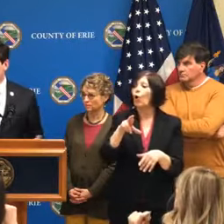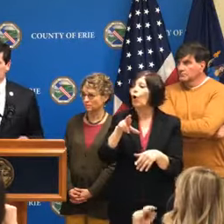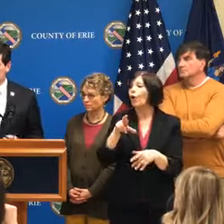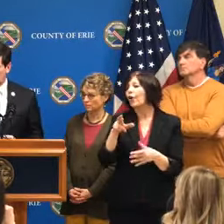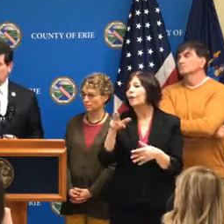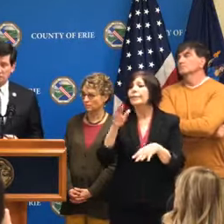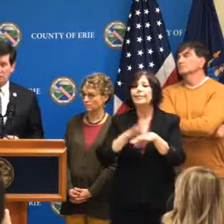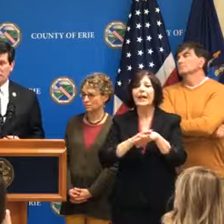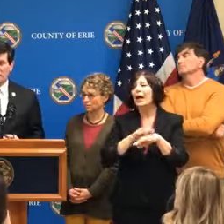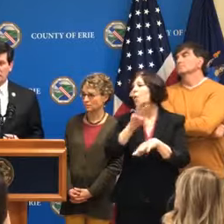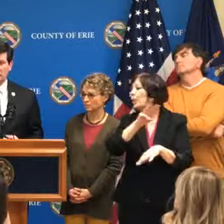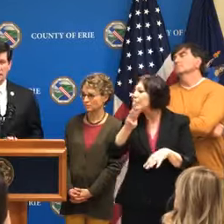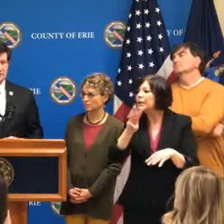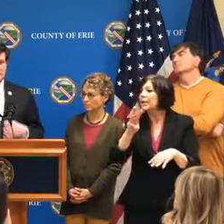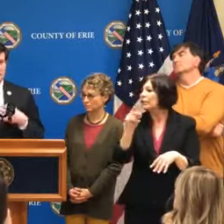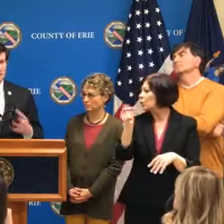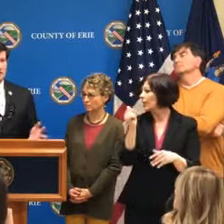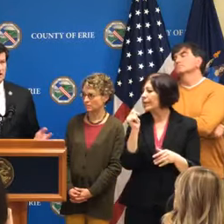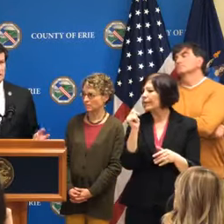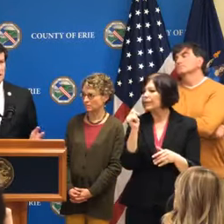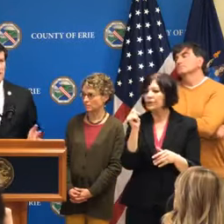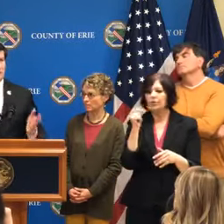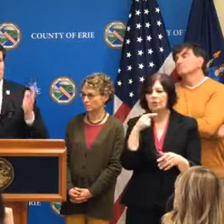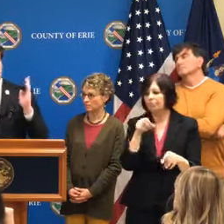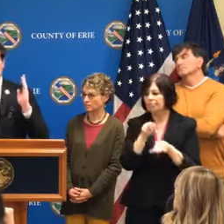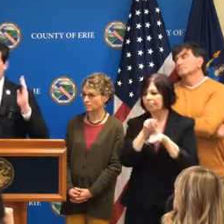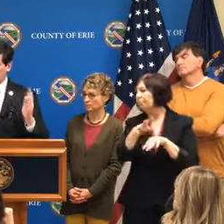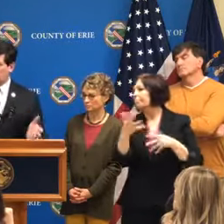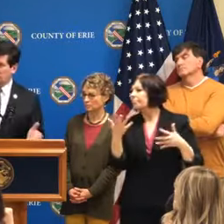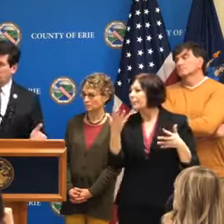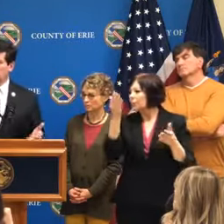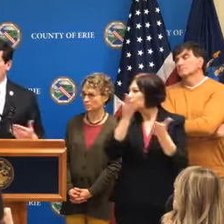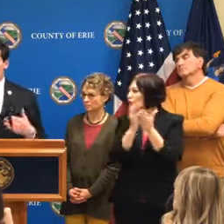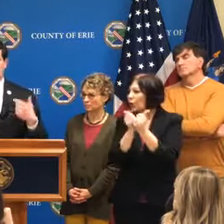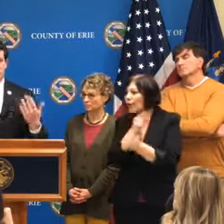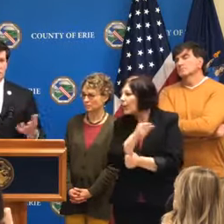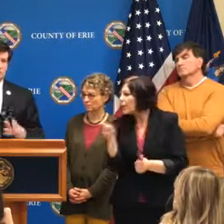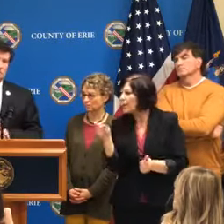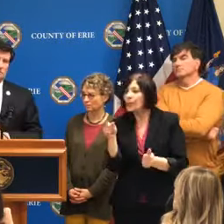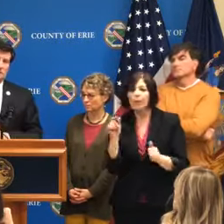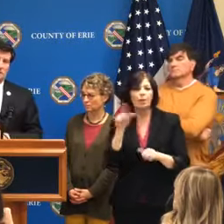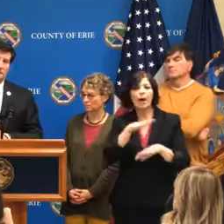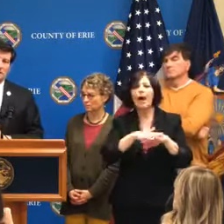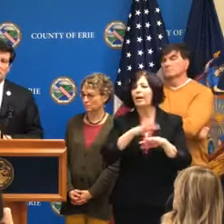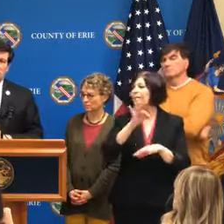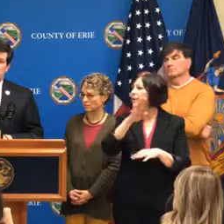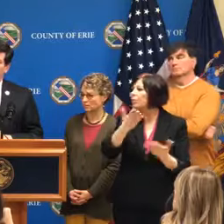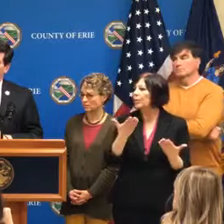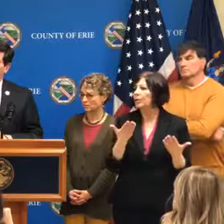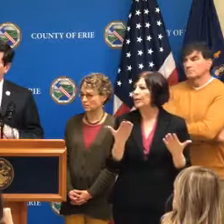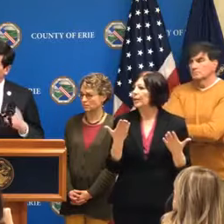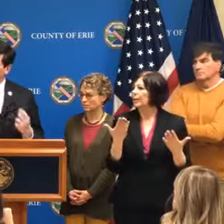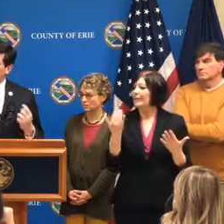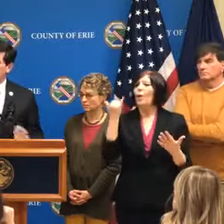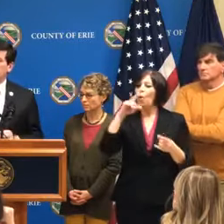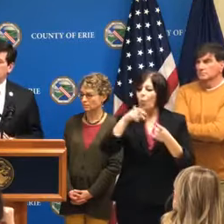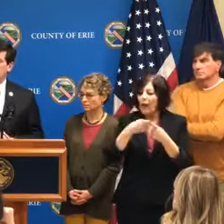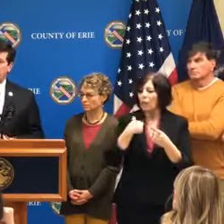advisory, because it's quicker to do it that way, to just get an advisory out. We can share it with you. We can put it on social media, so that if we